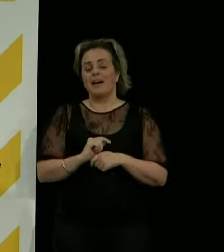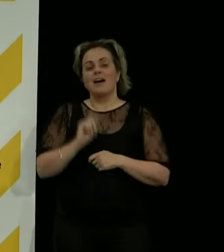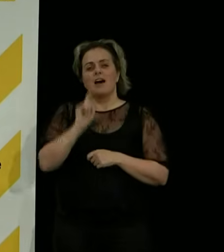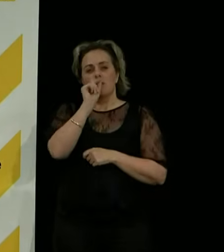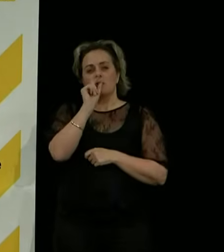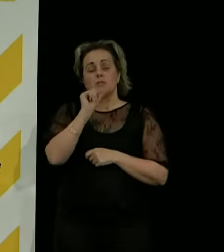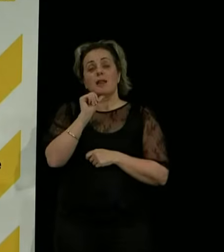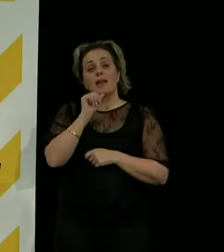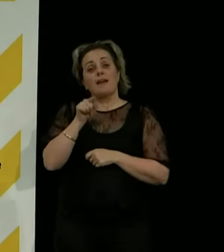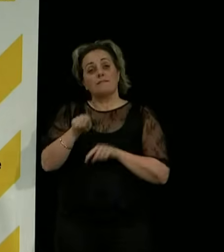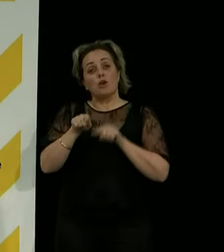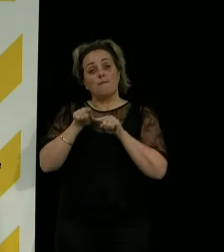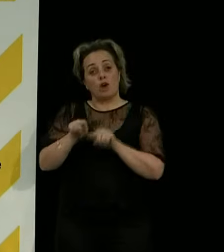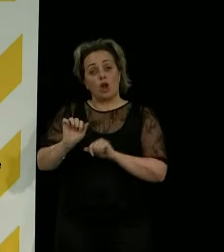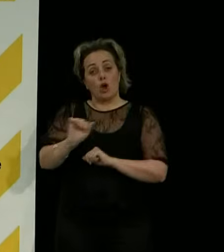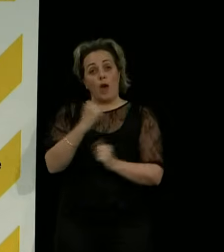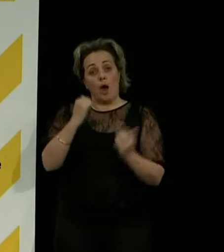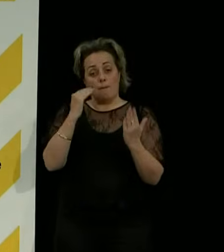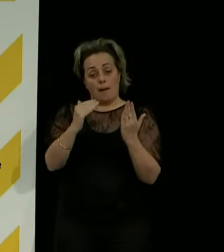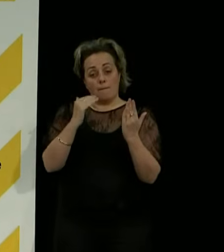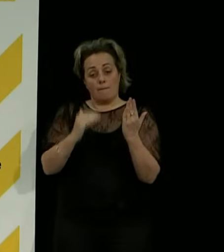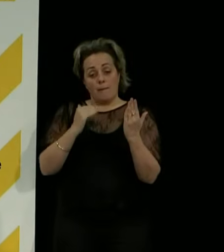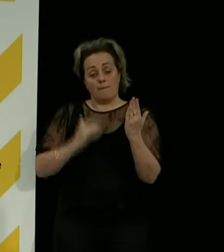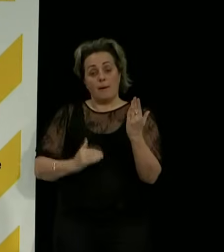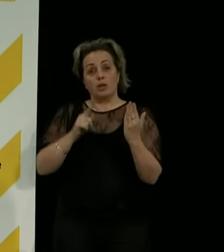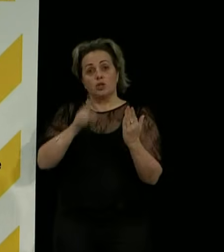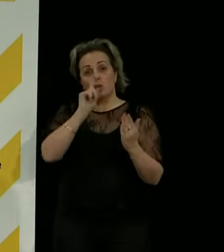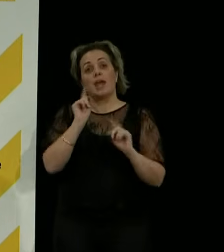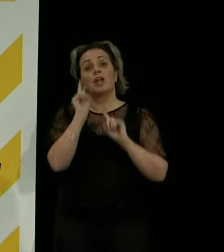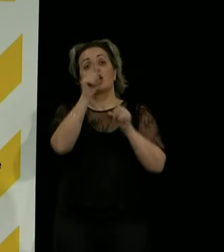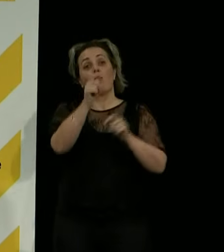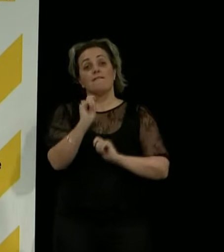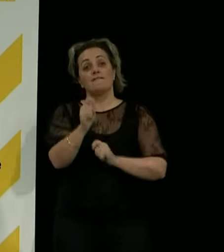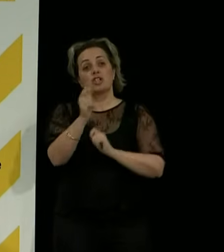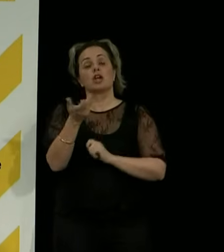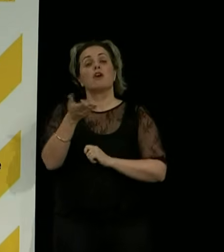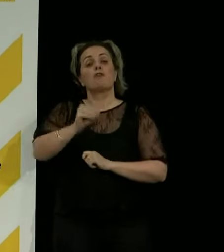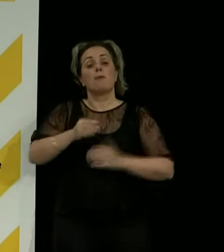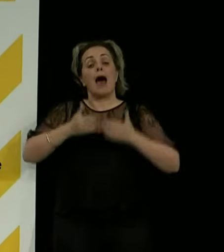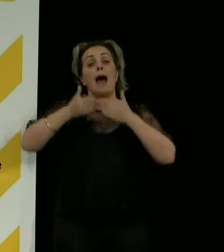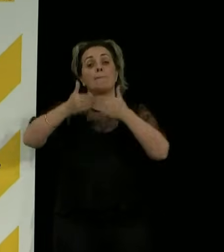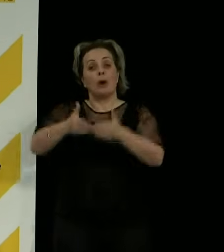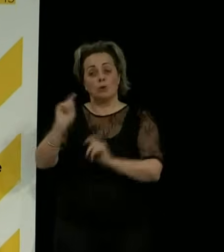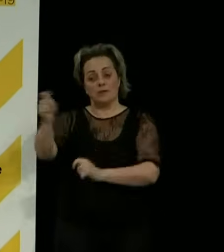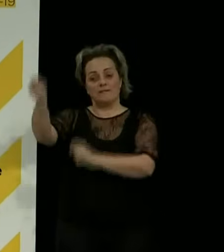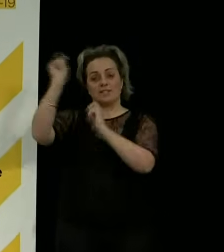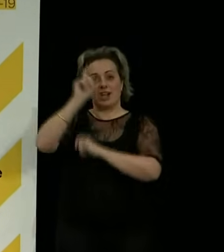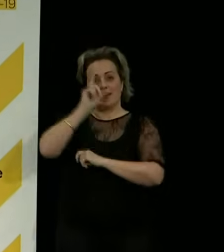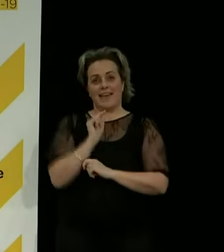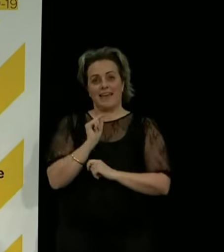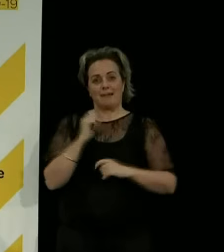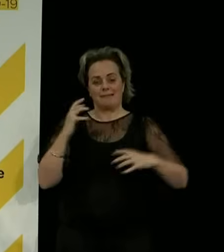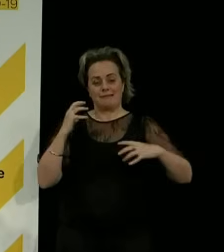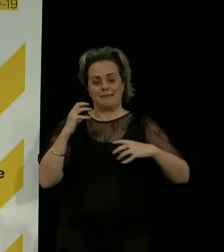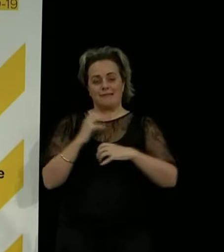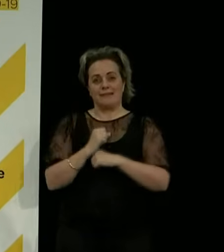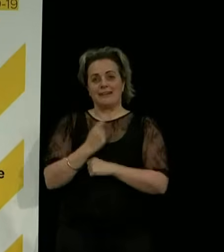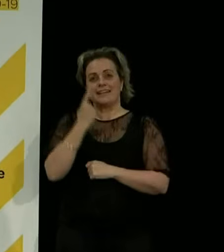you keep to the limits that we've already set out, to go fishing in Auckland from a boat. On that note, thank you. We'll see you all